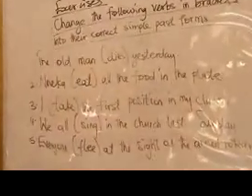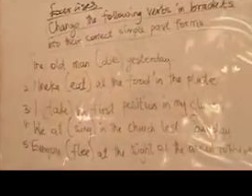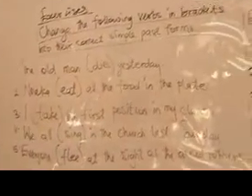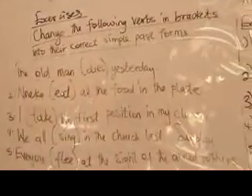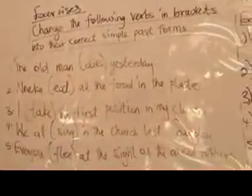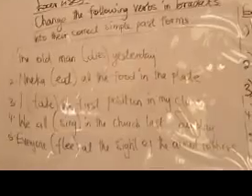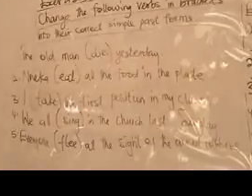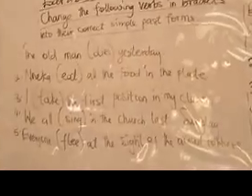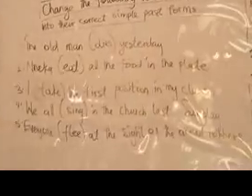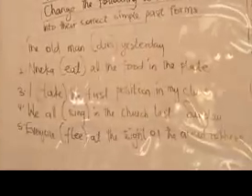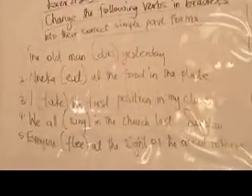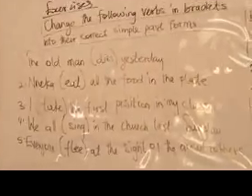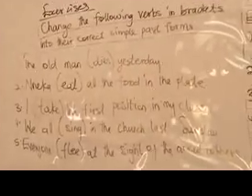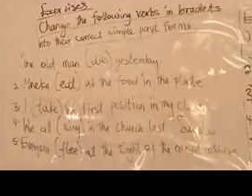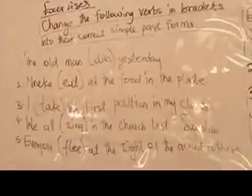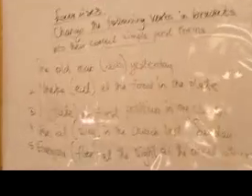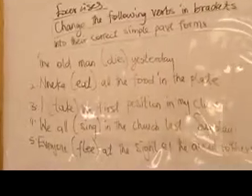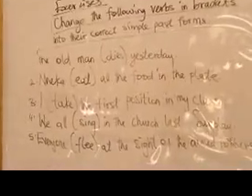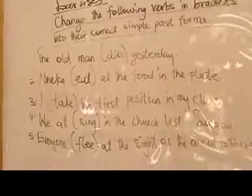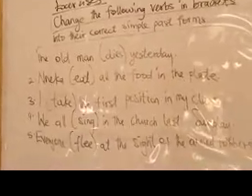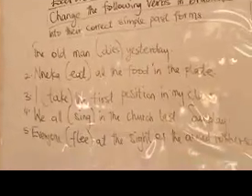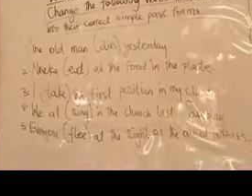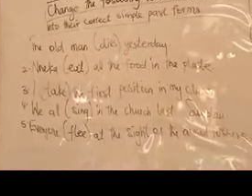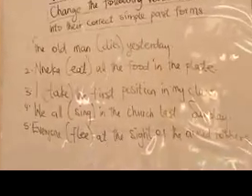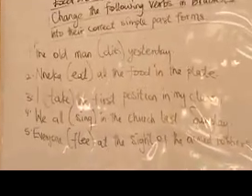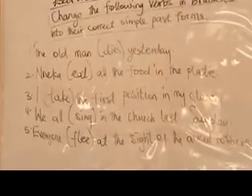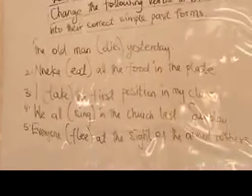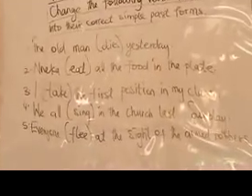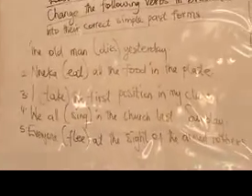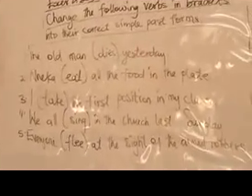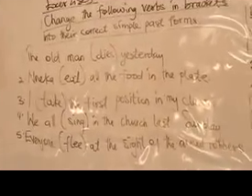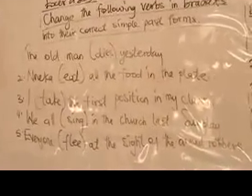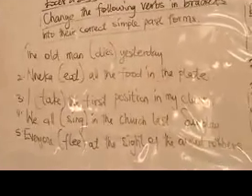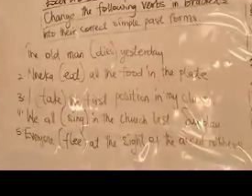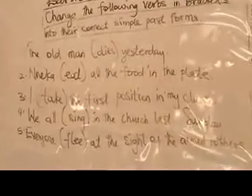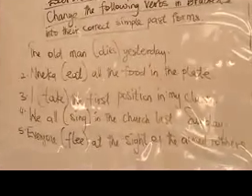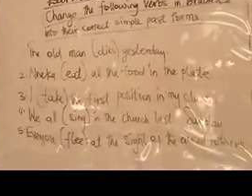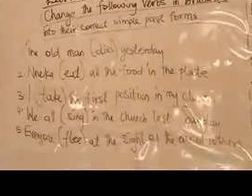Operator.